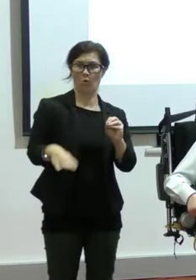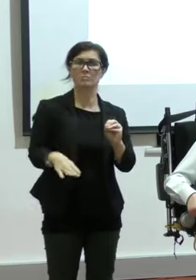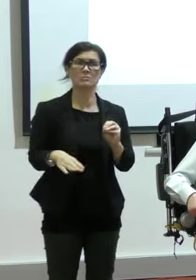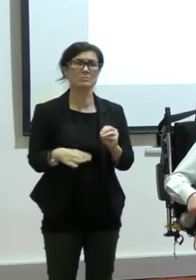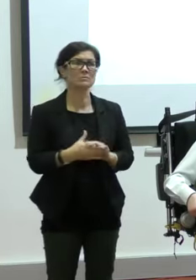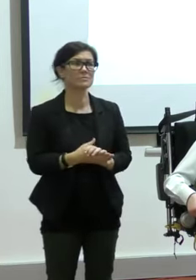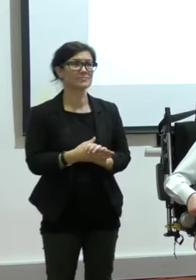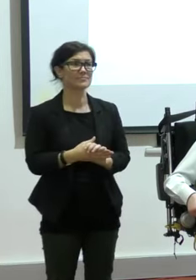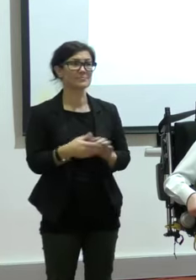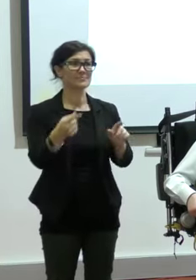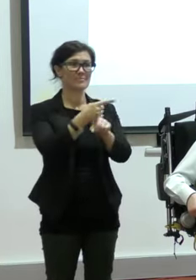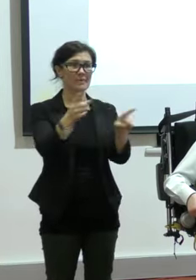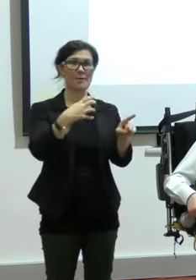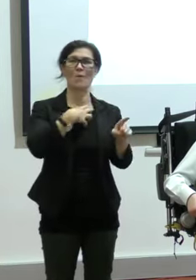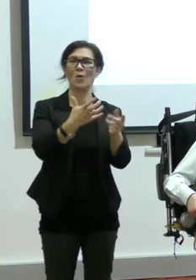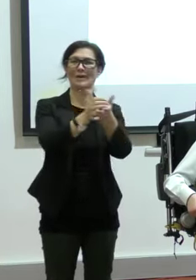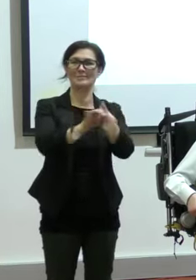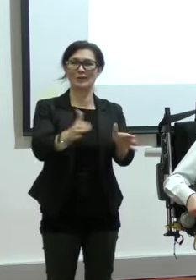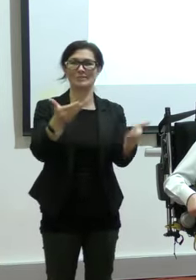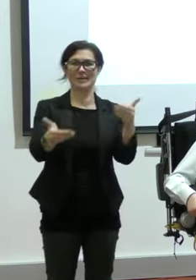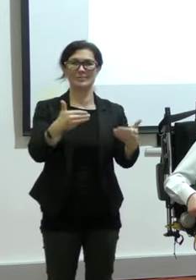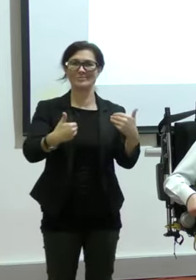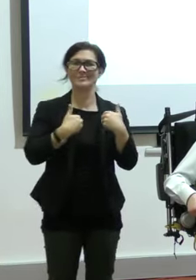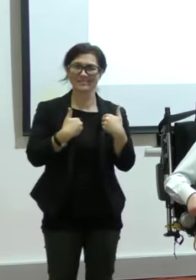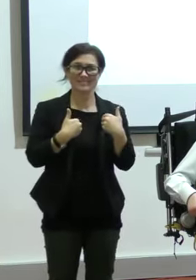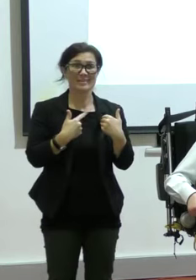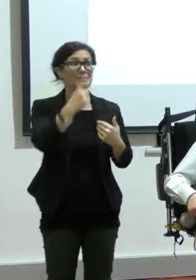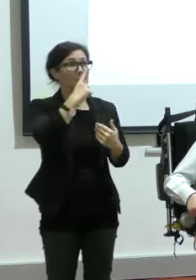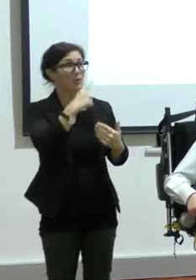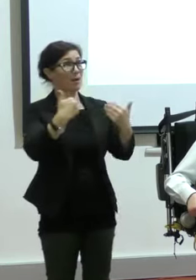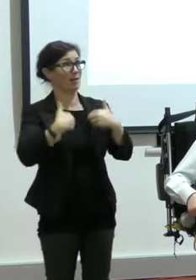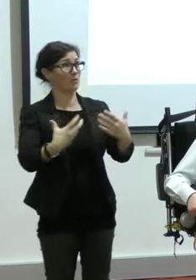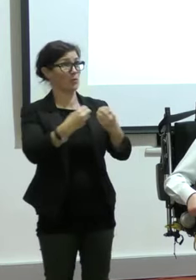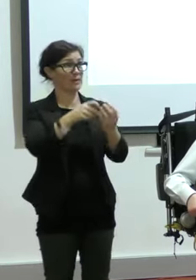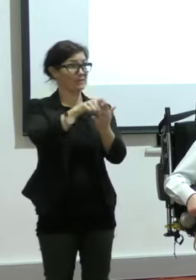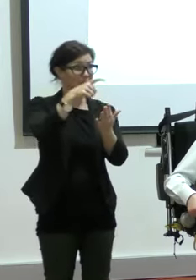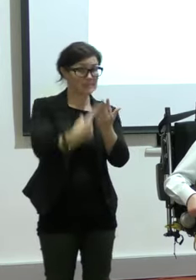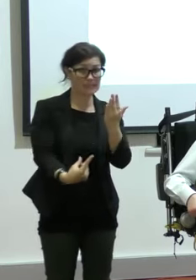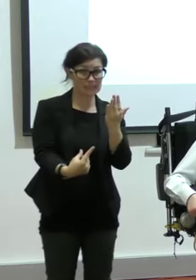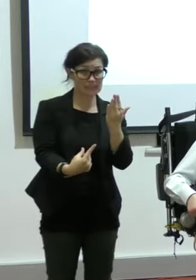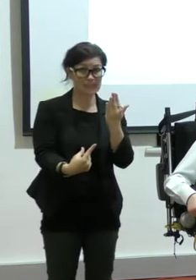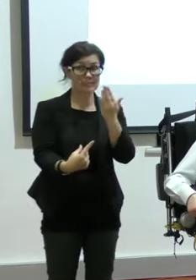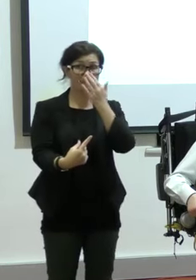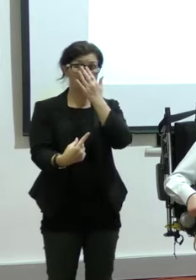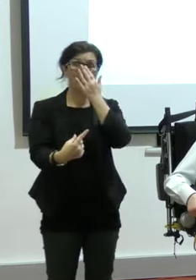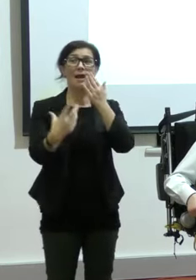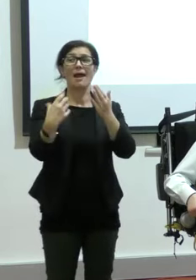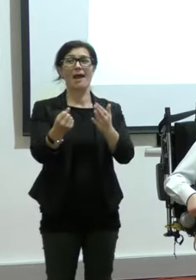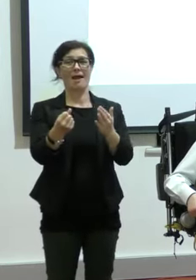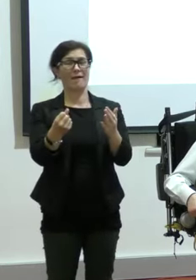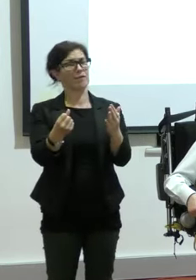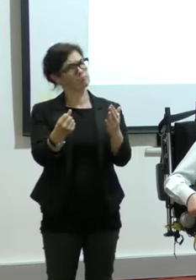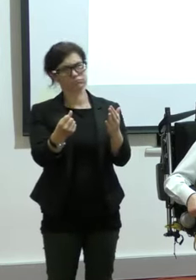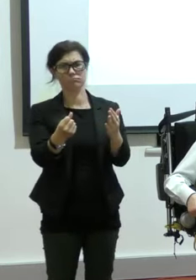you're more of an expert at this than I am, for many people with disability, there's chronic disempowerment